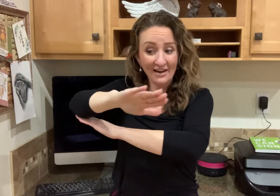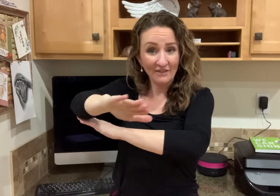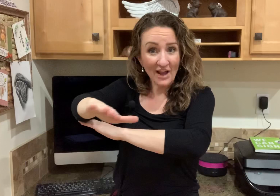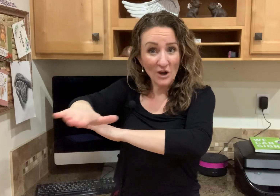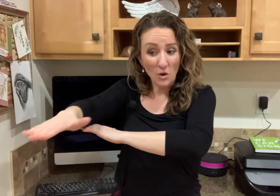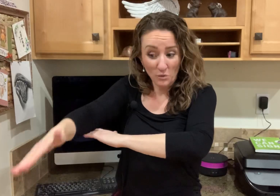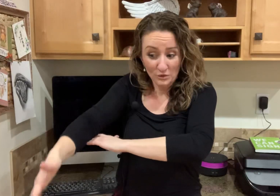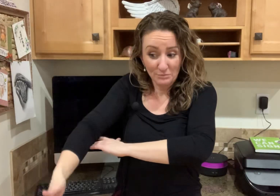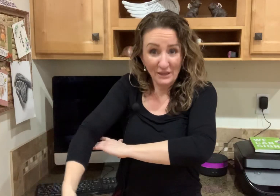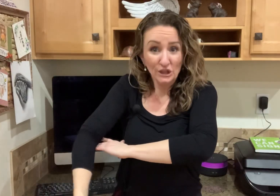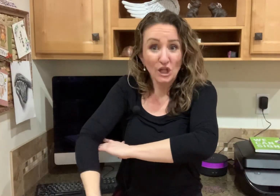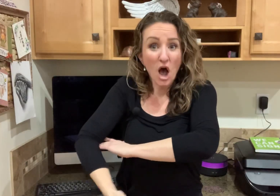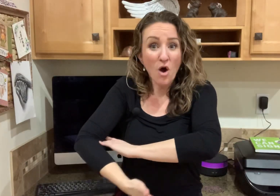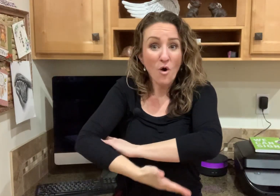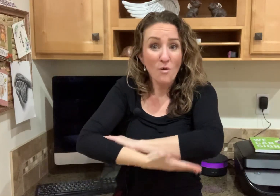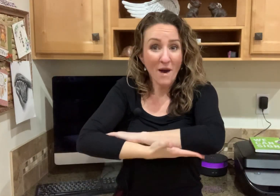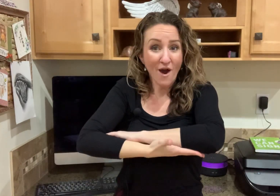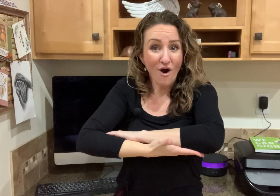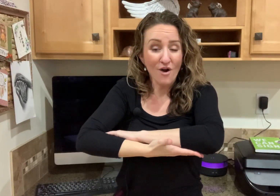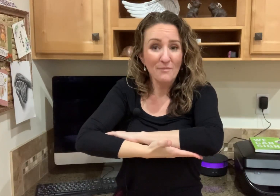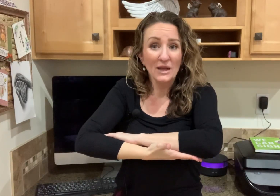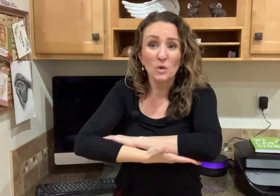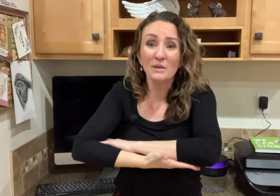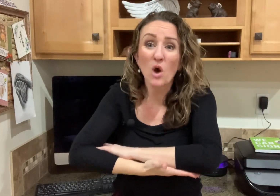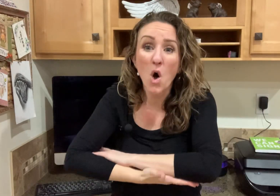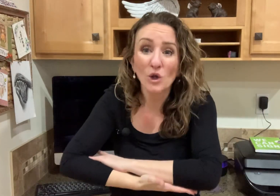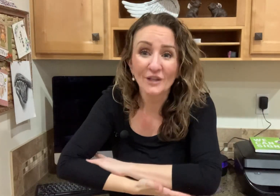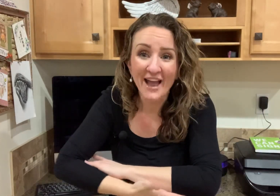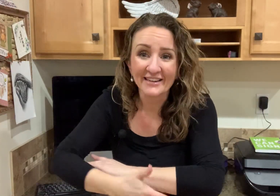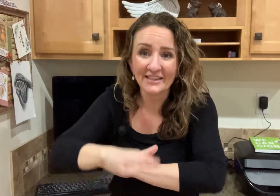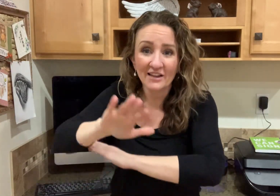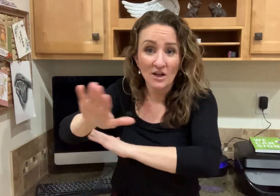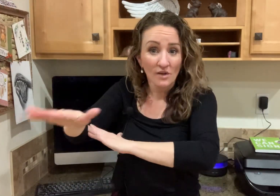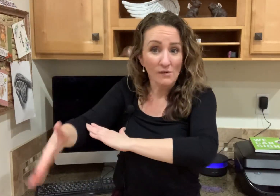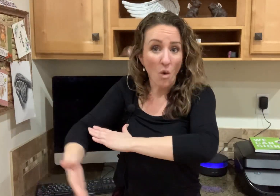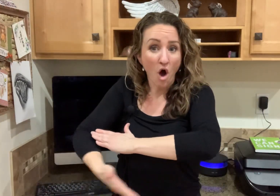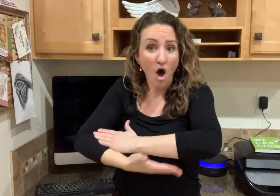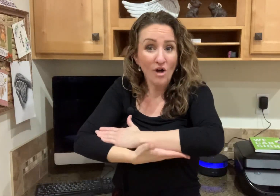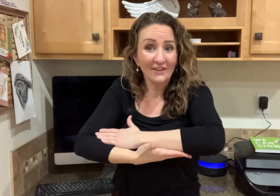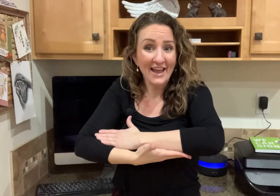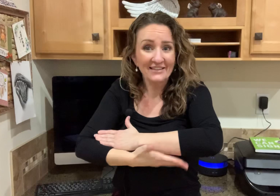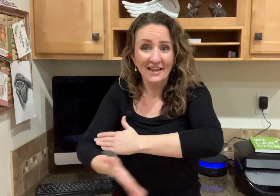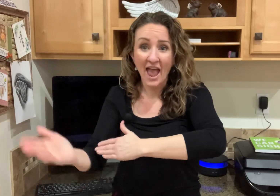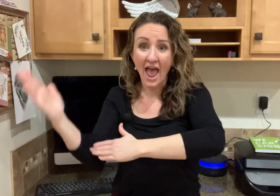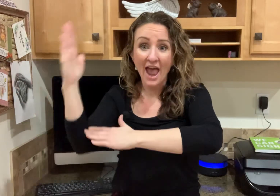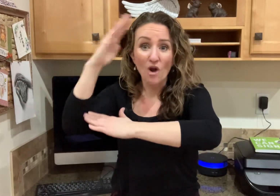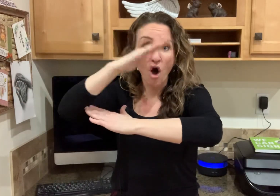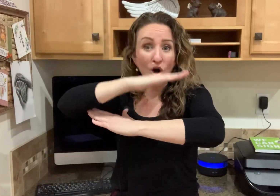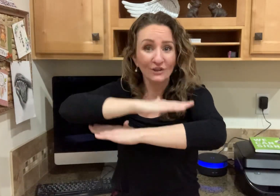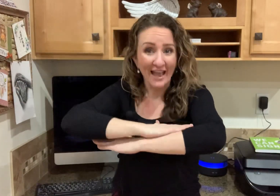if I go below my arm, it will be all night. So all night and all day.